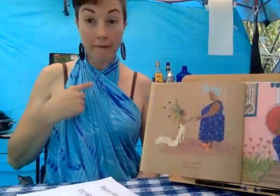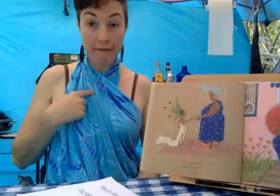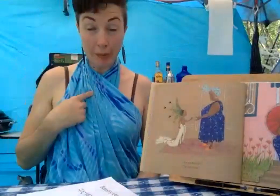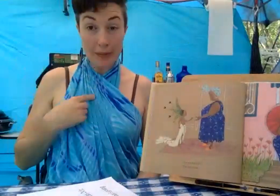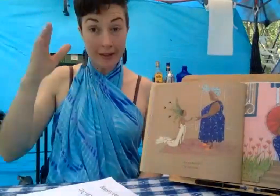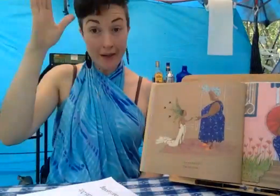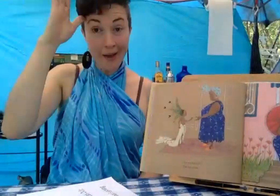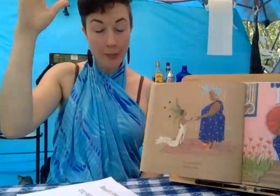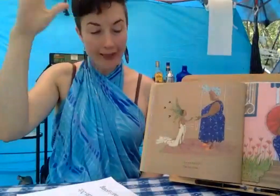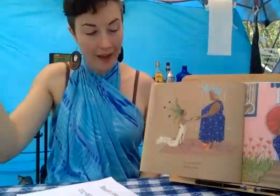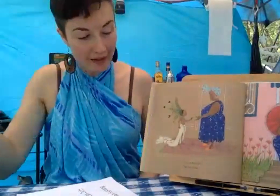"For me, abuela?"